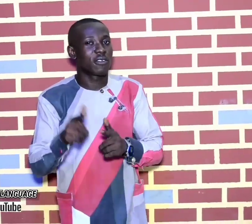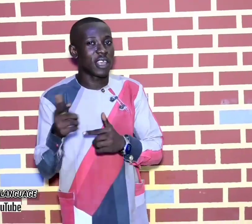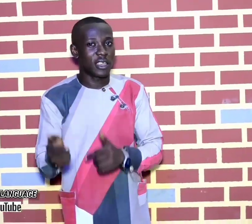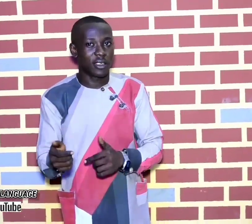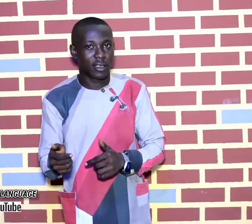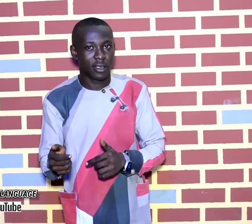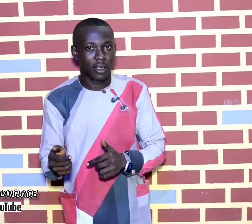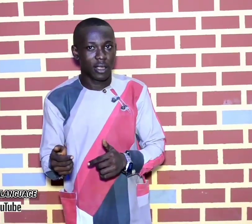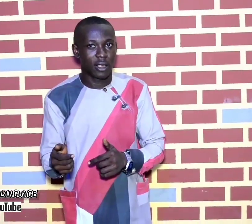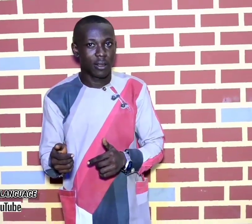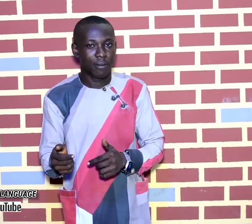sign it.